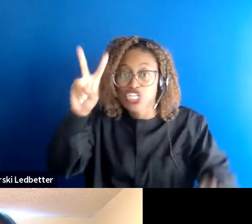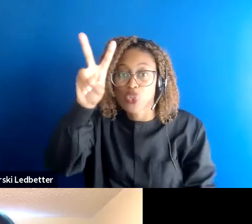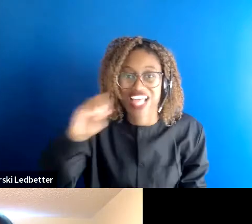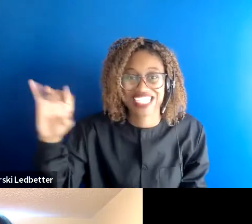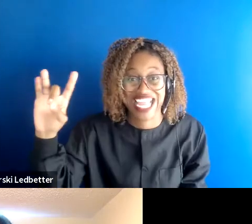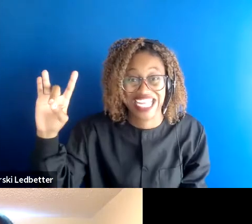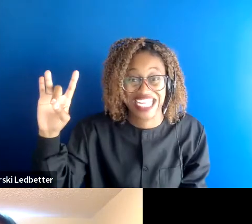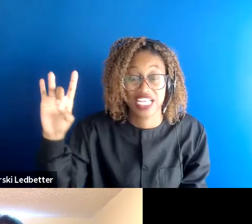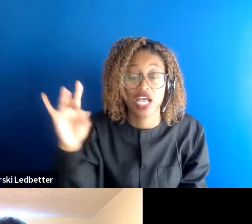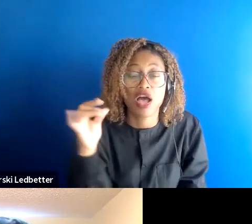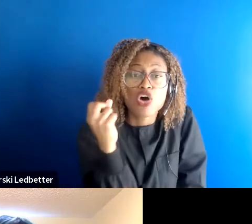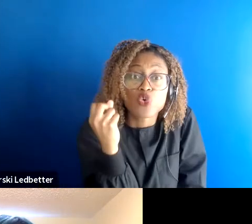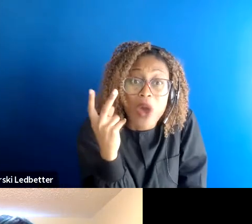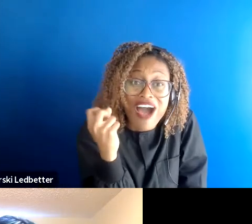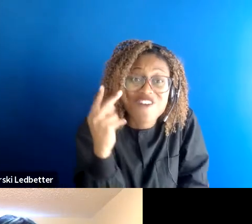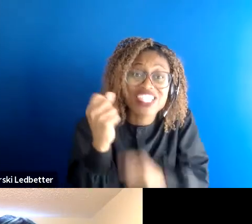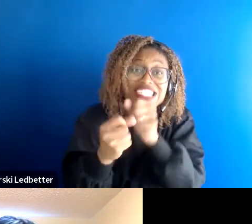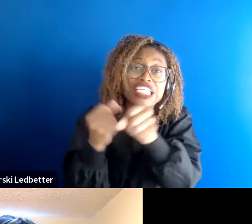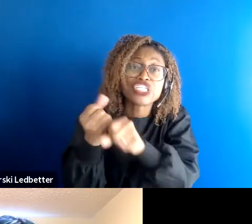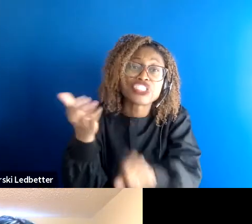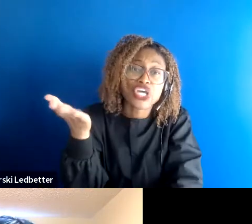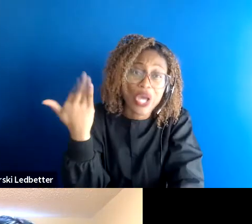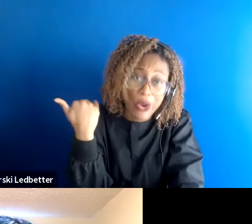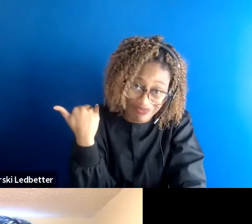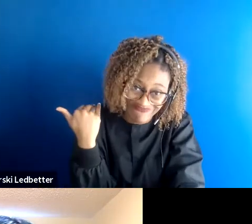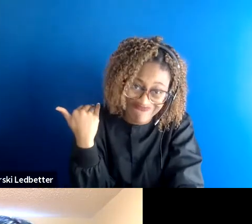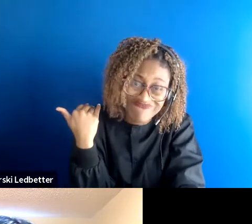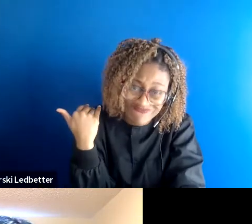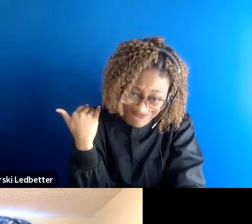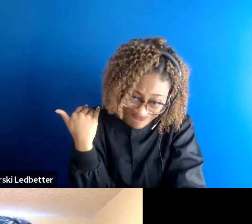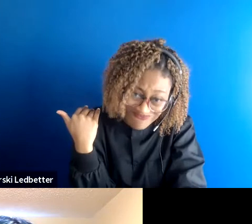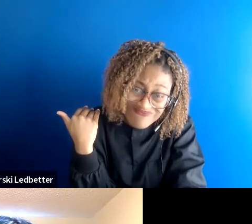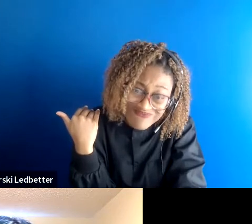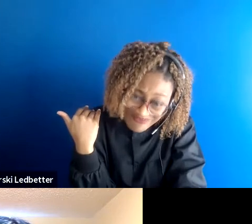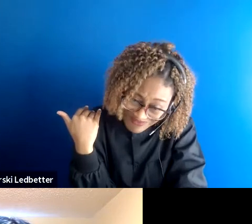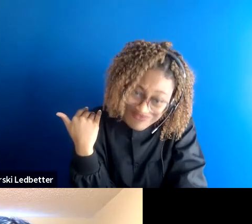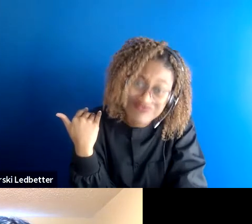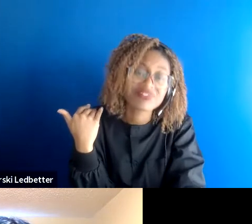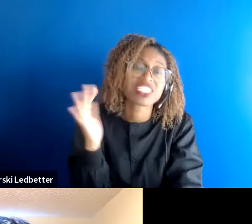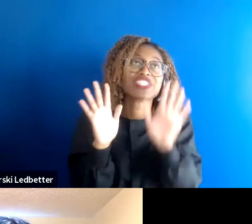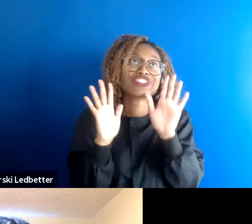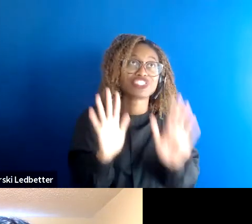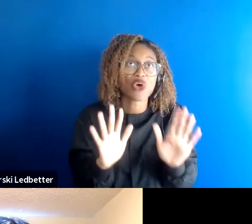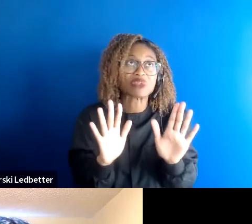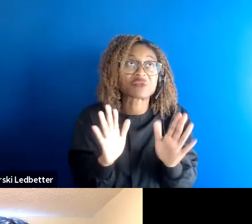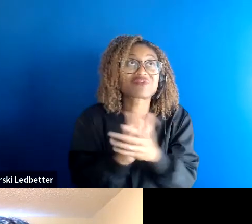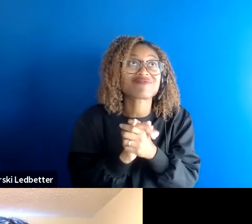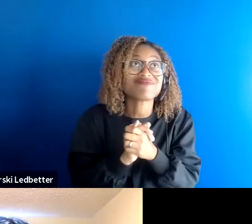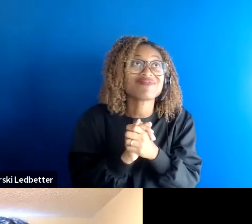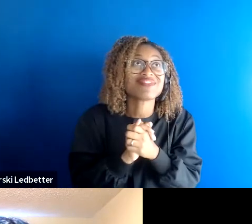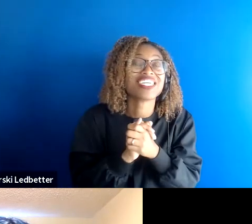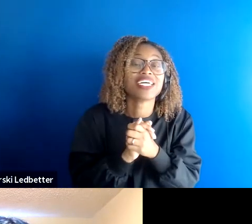2008, we're talking 12 years ago. So I'm answering this, and it may not be